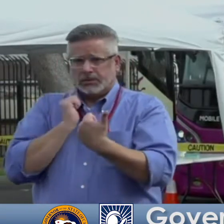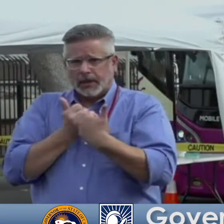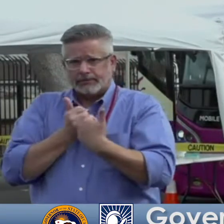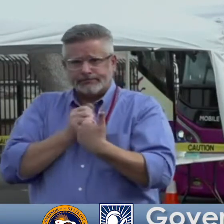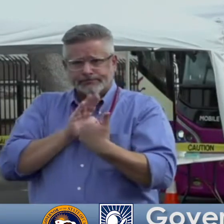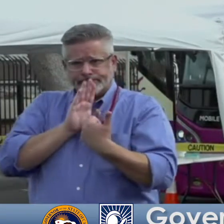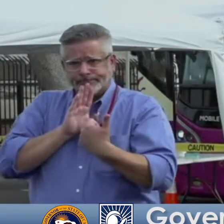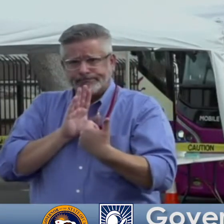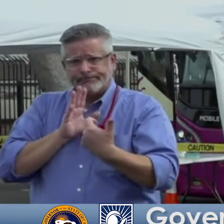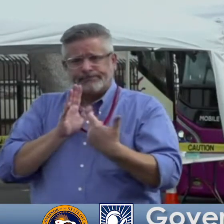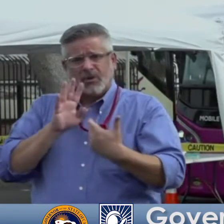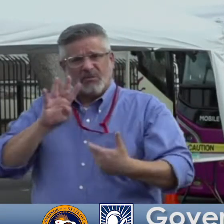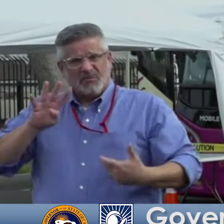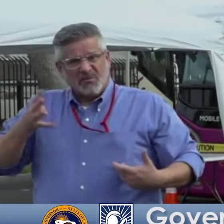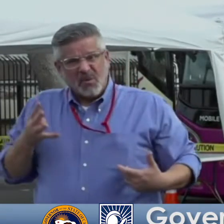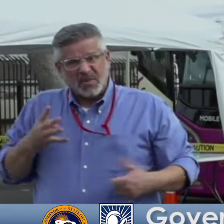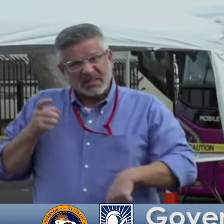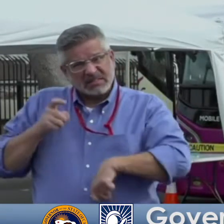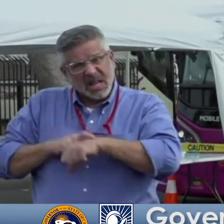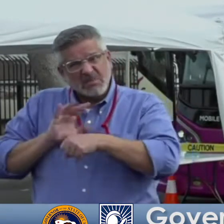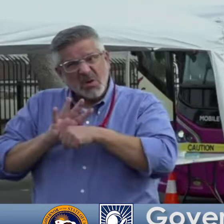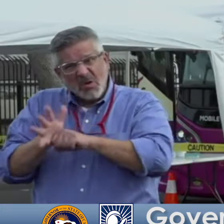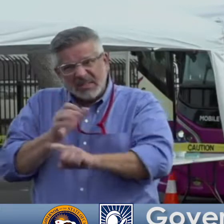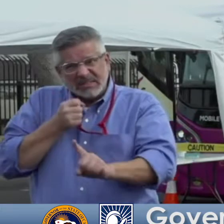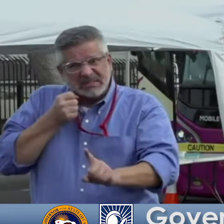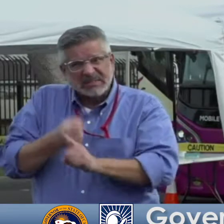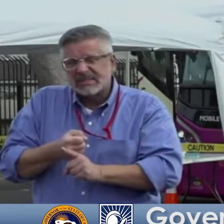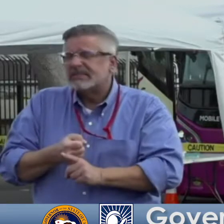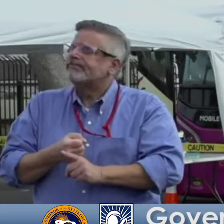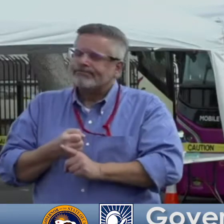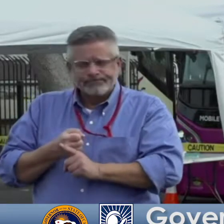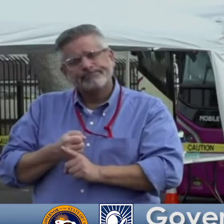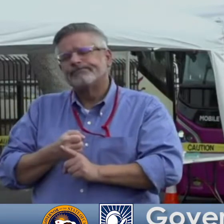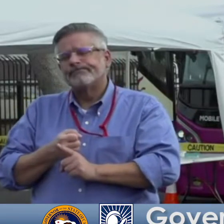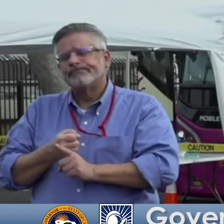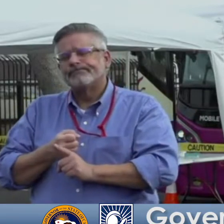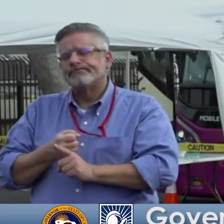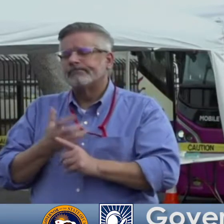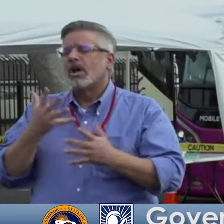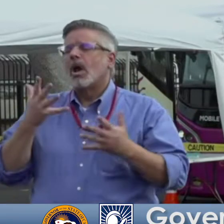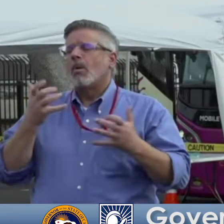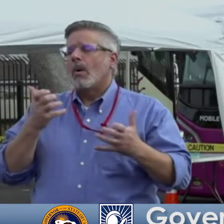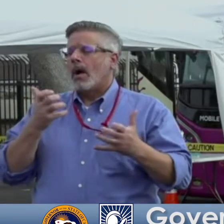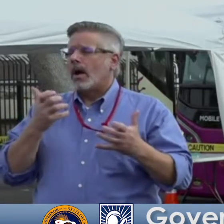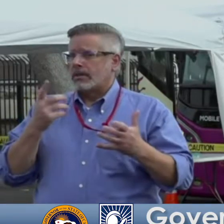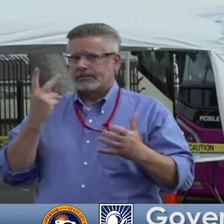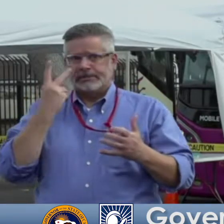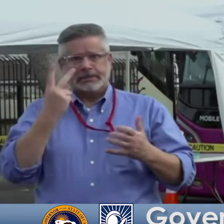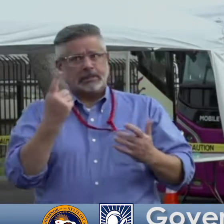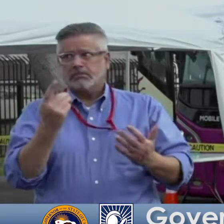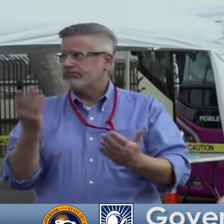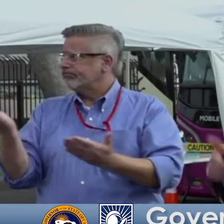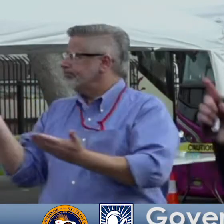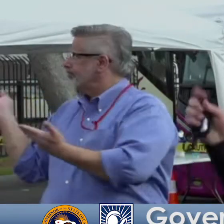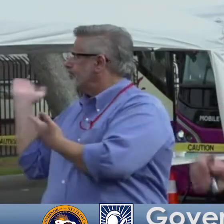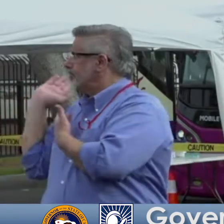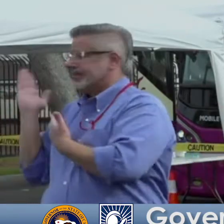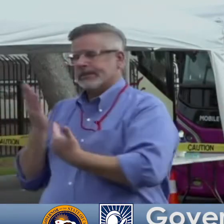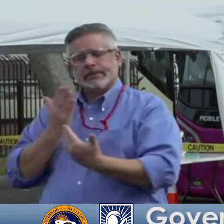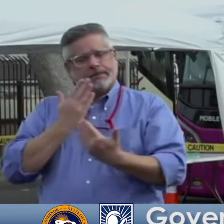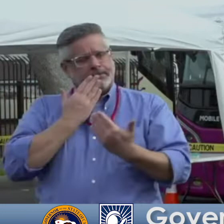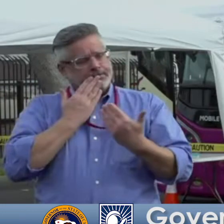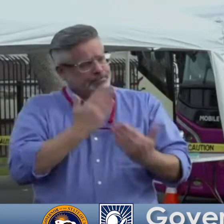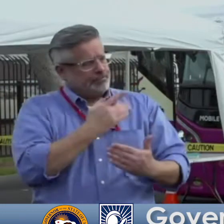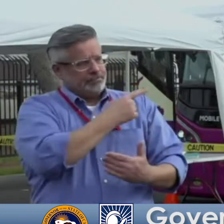wave of this pandemic. I want to first acknowledge all of the hard work that you see going on behind me, most of it on the other side